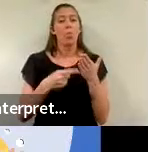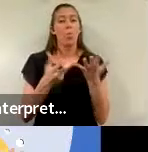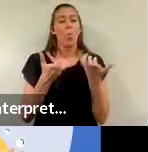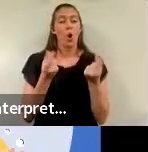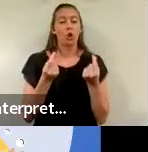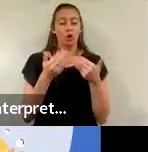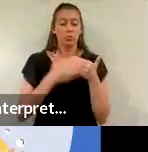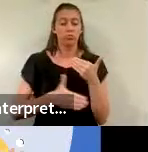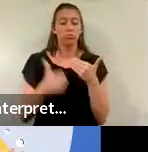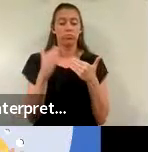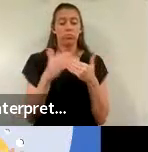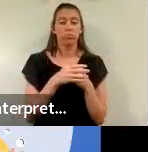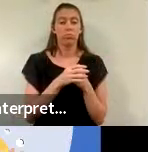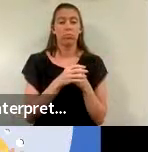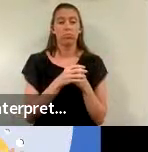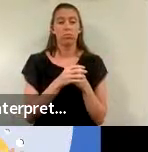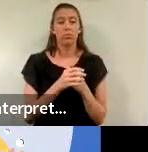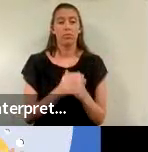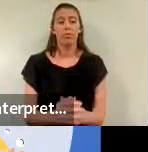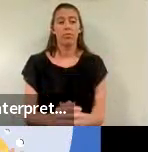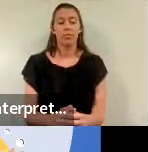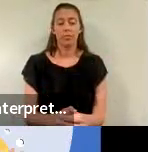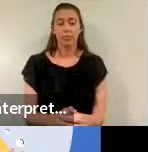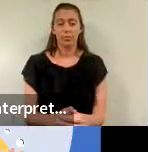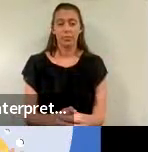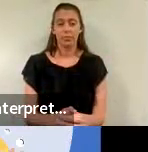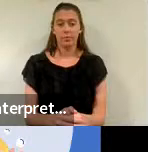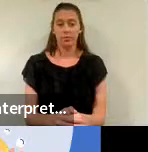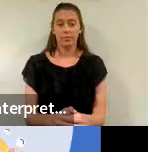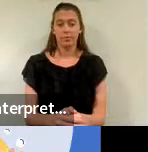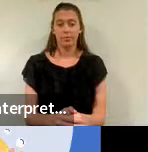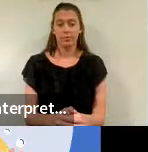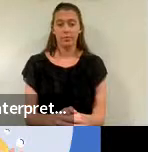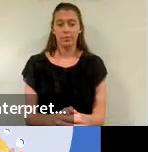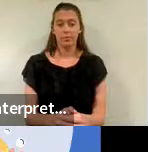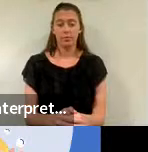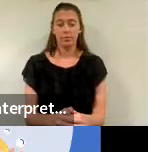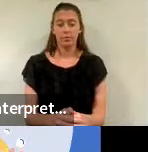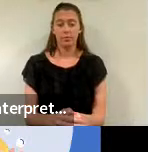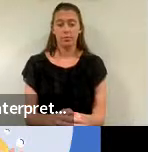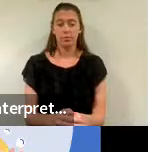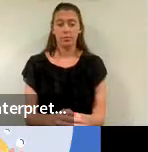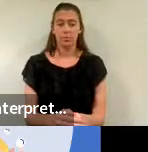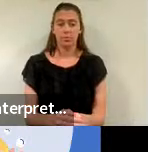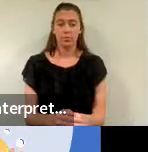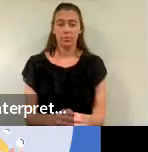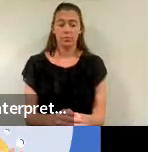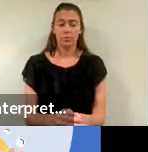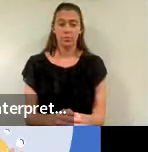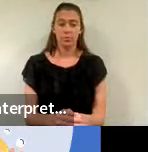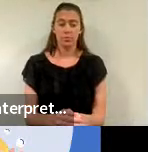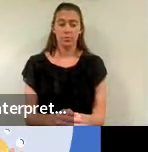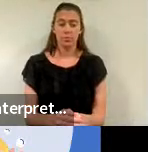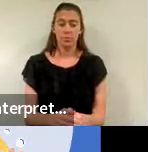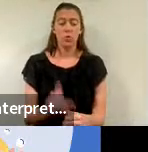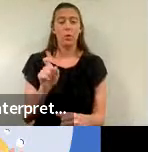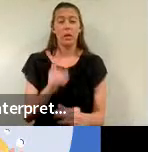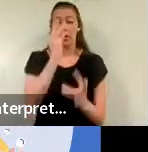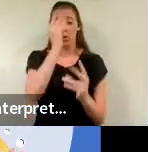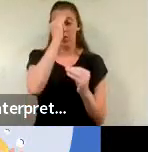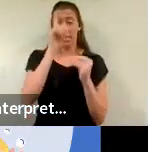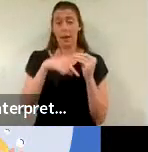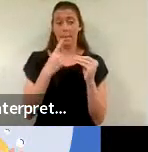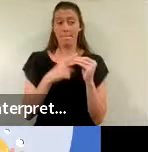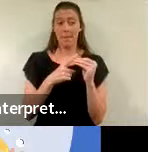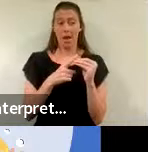feedback as they're talking about each of the strategies, to be thinking, A, do we capture your comments and your feedback